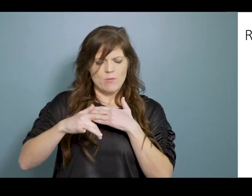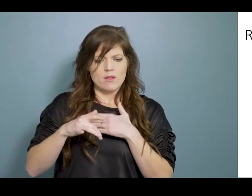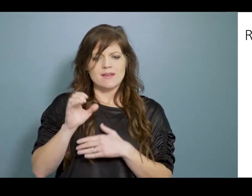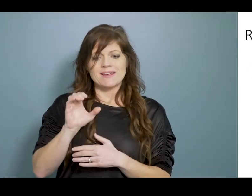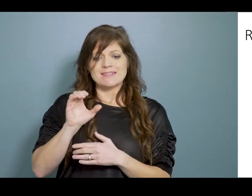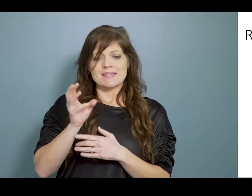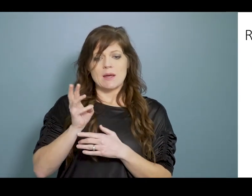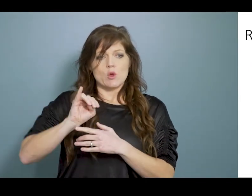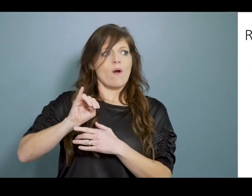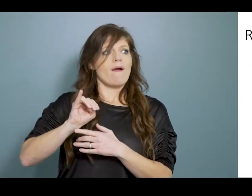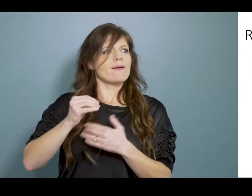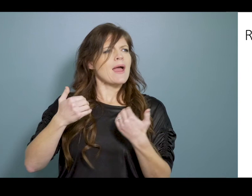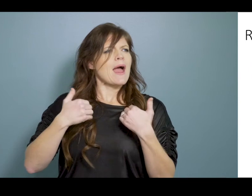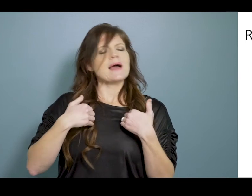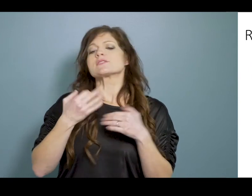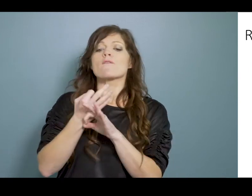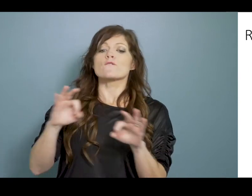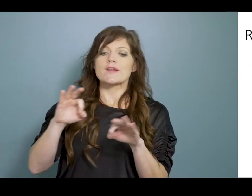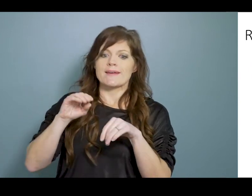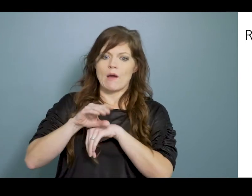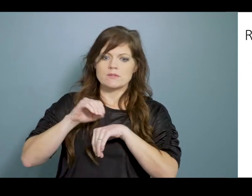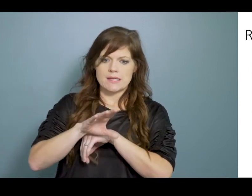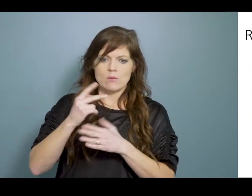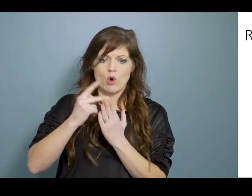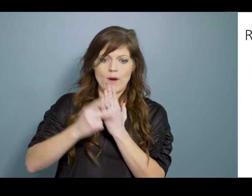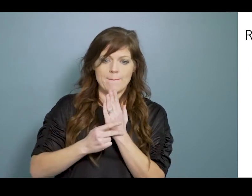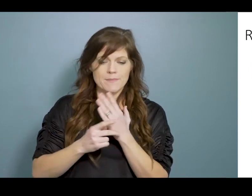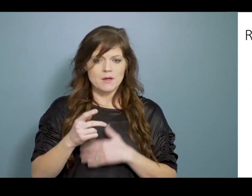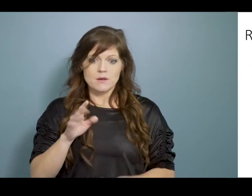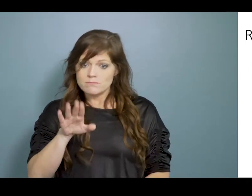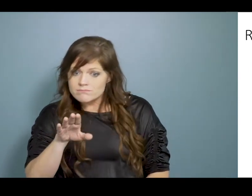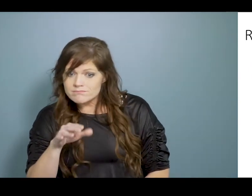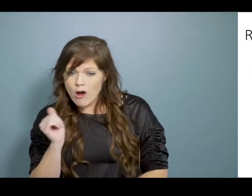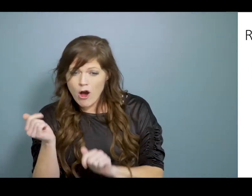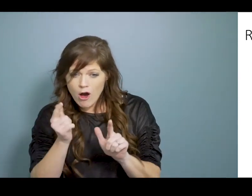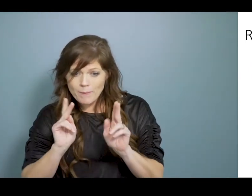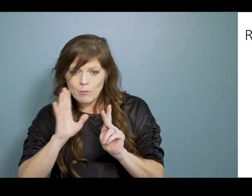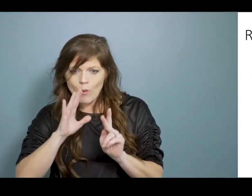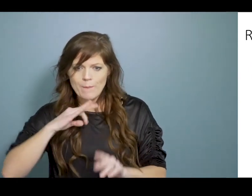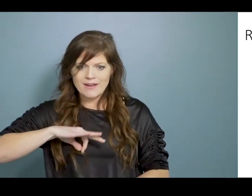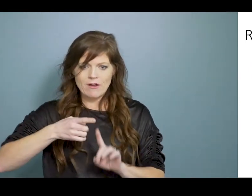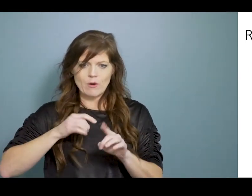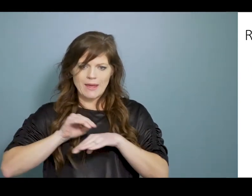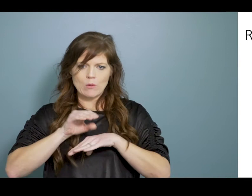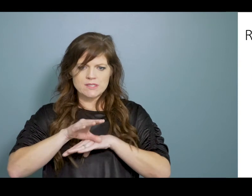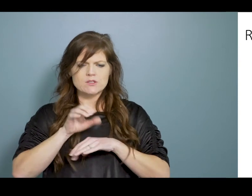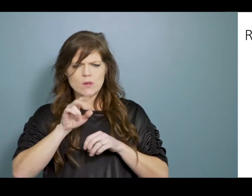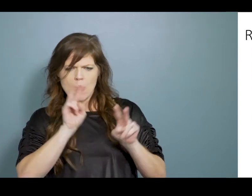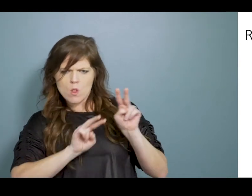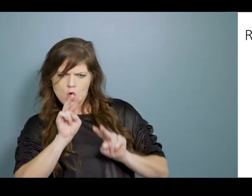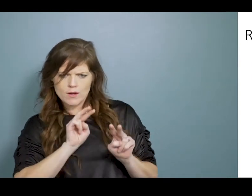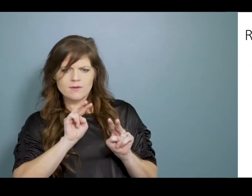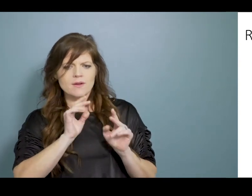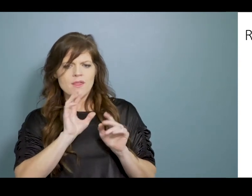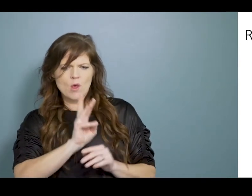EAP program. It's free counseling. I think everybody benefits from counseling, so check that out.